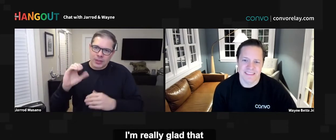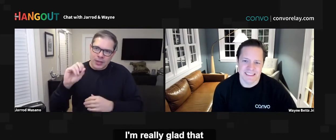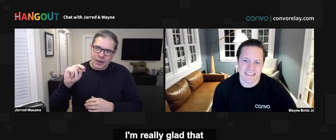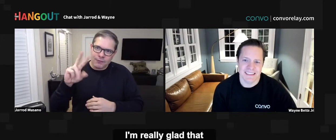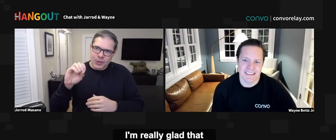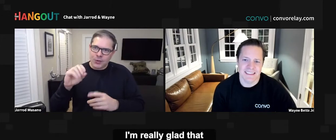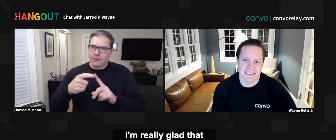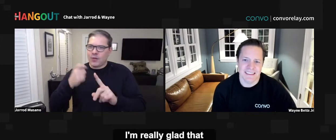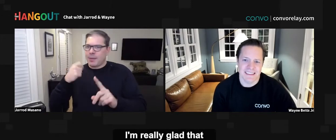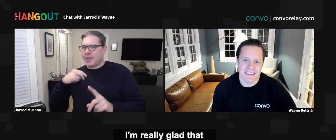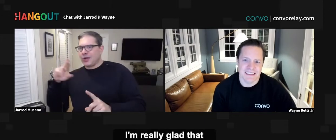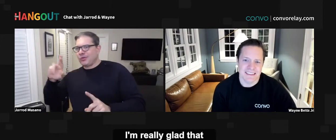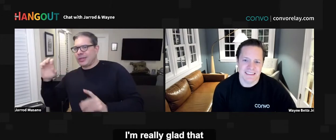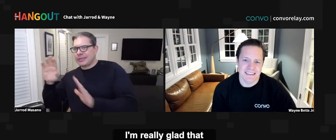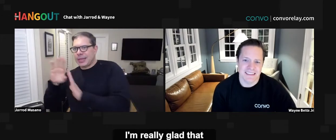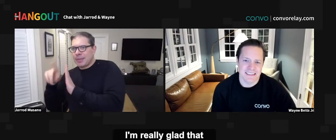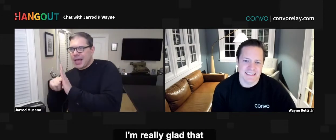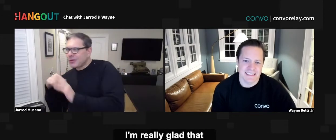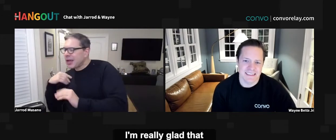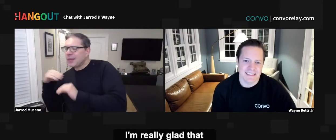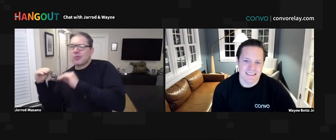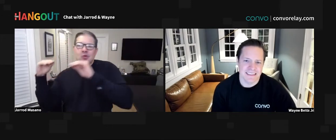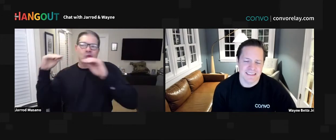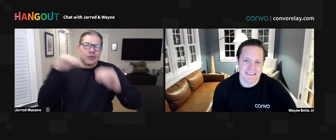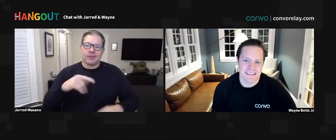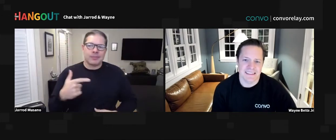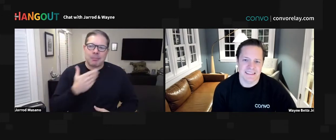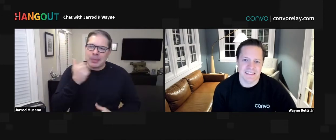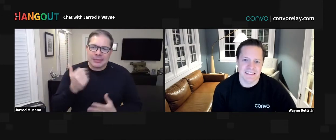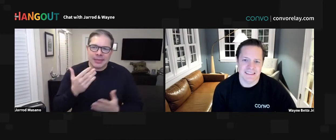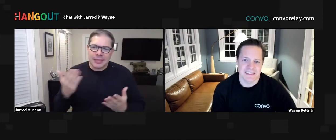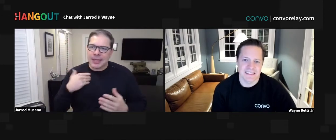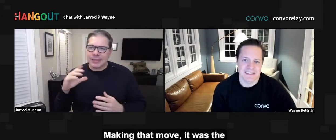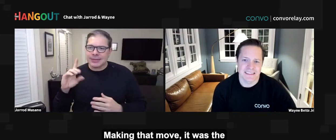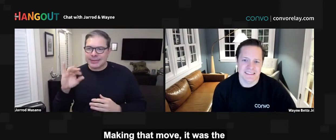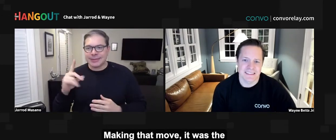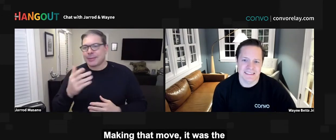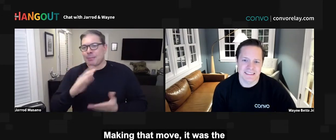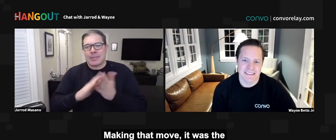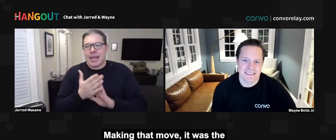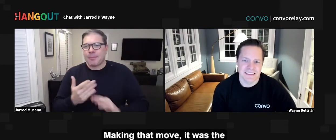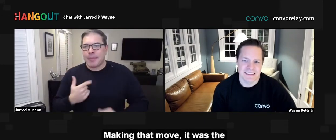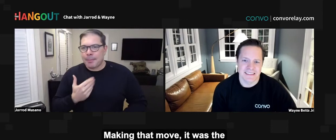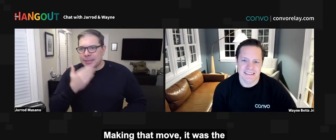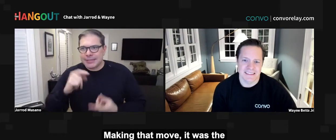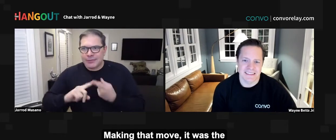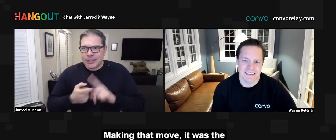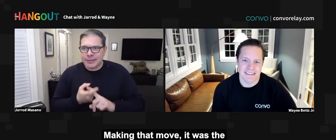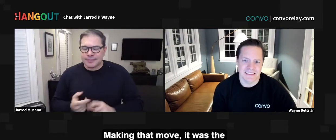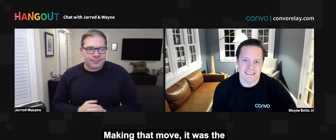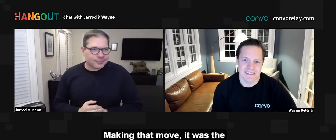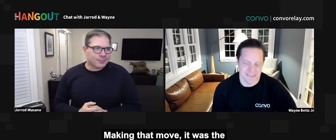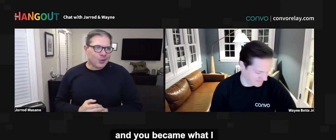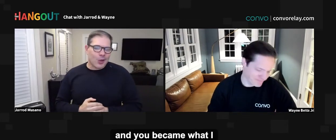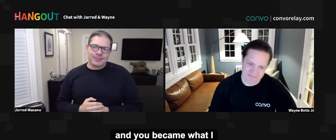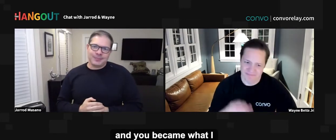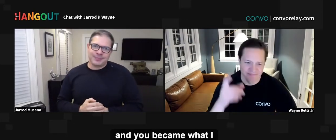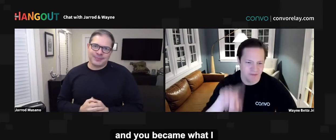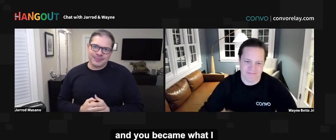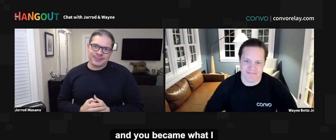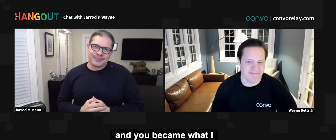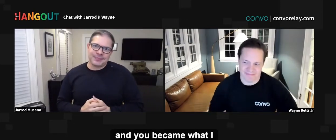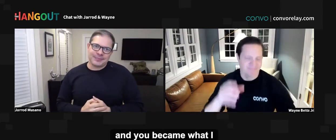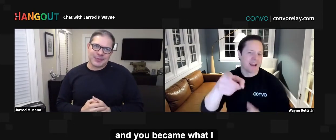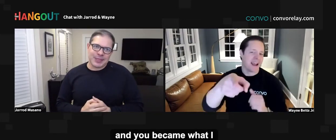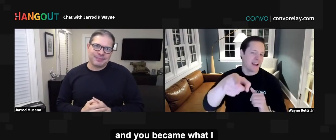lifetime. I'm really glad that I did move on to Convo from my real estate background. Making that move was the best thing that I ever did. I